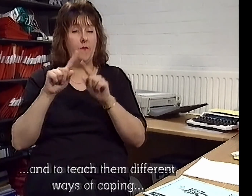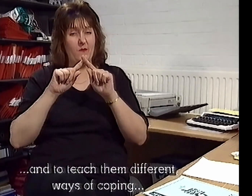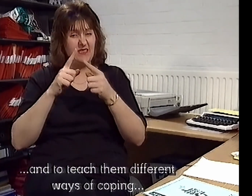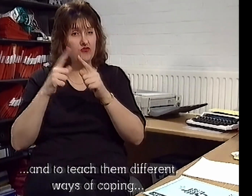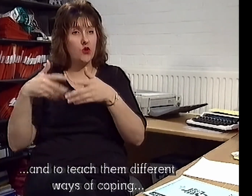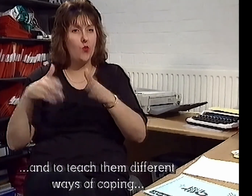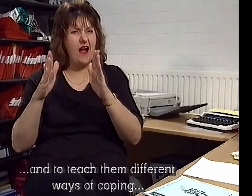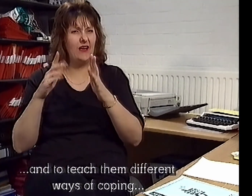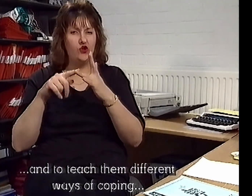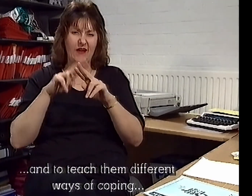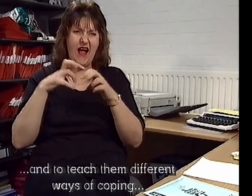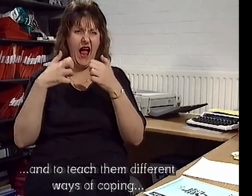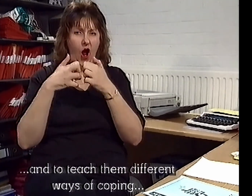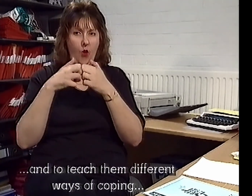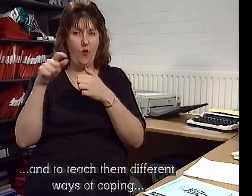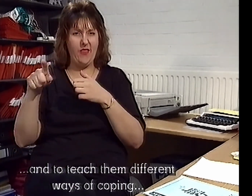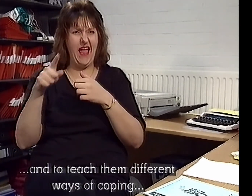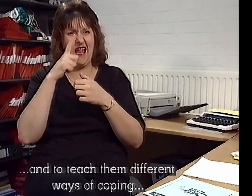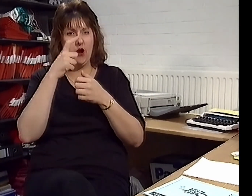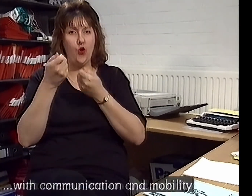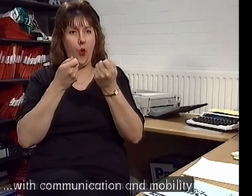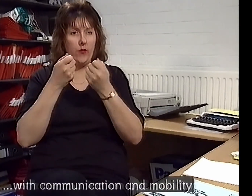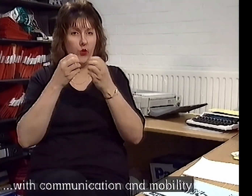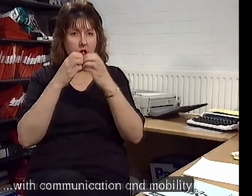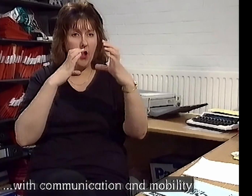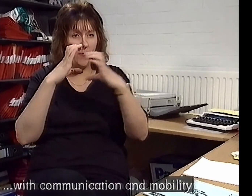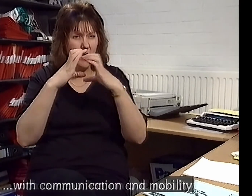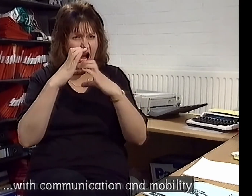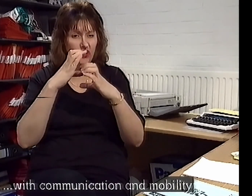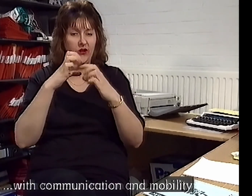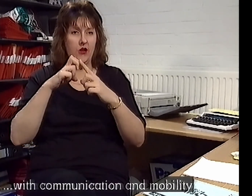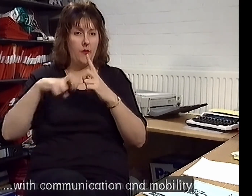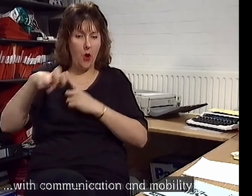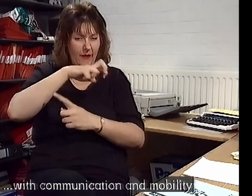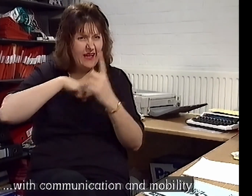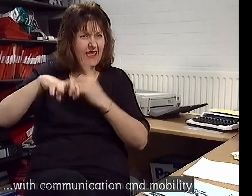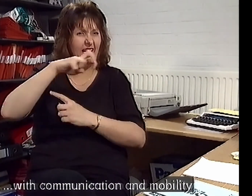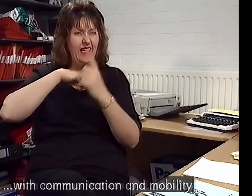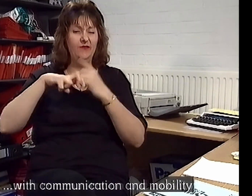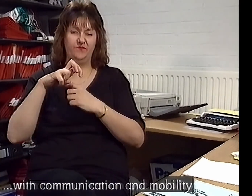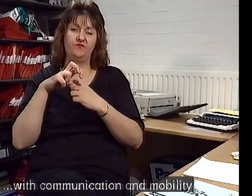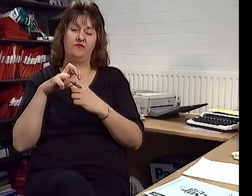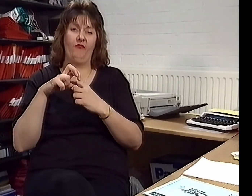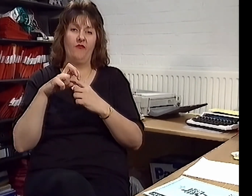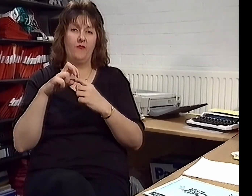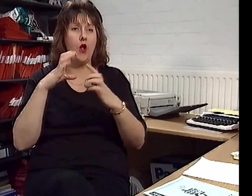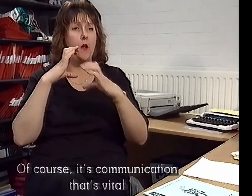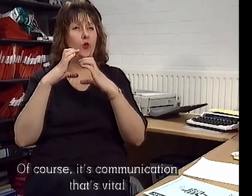them different ways of coping with communication and mobility. Of course,